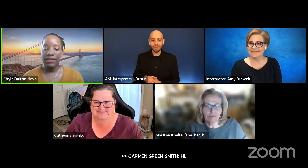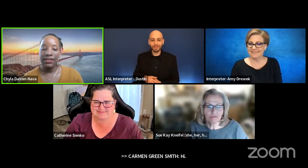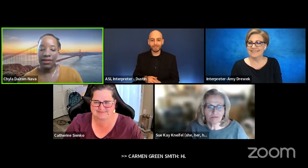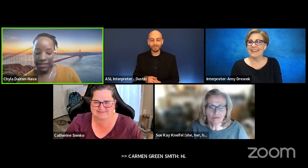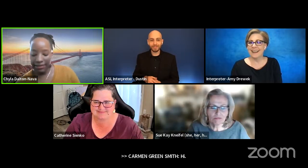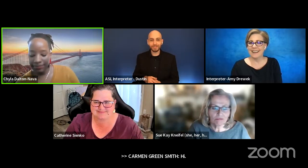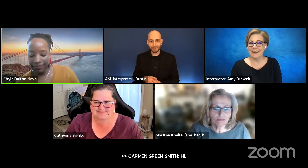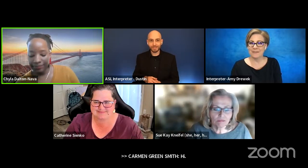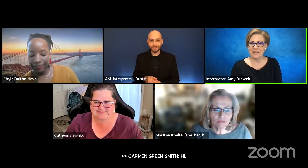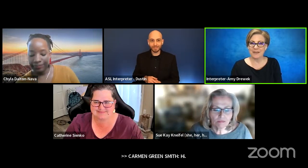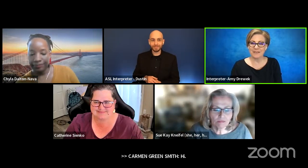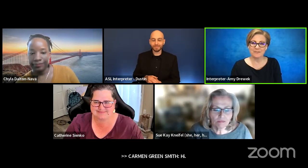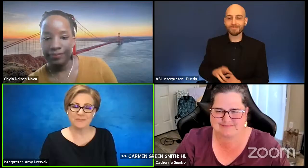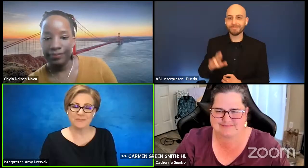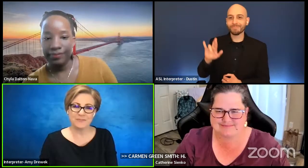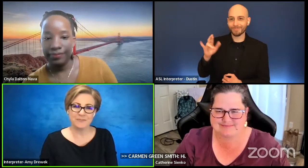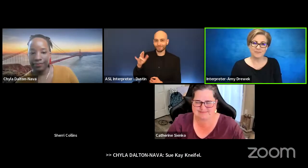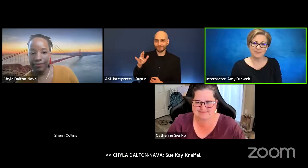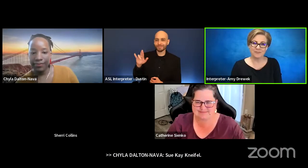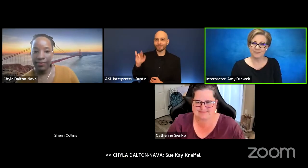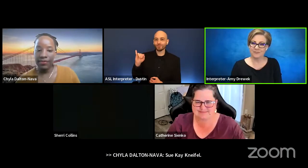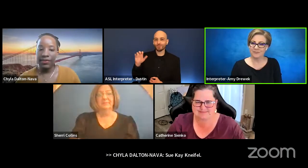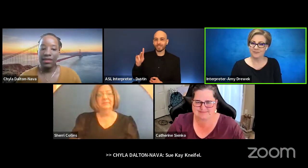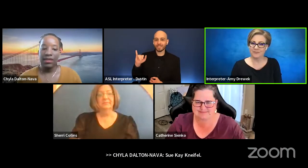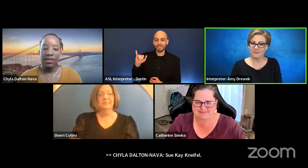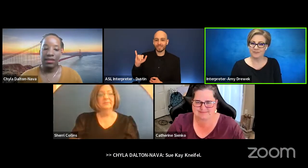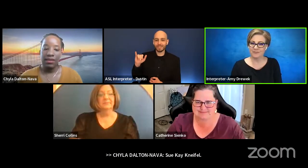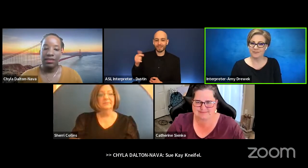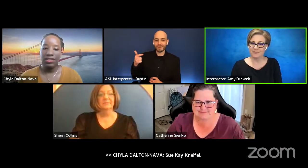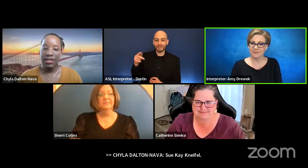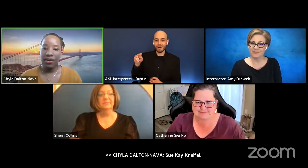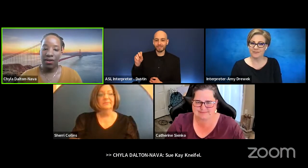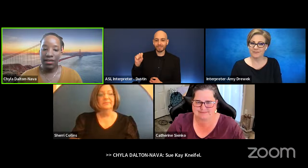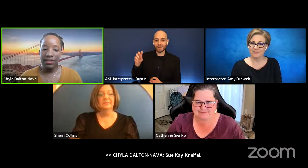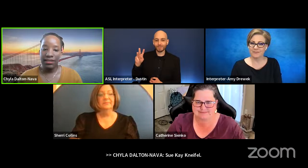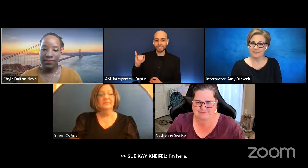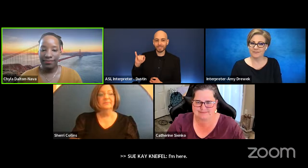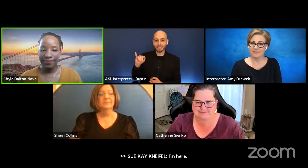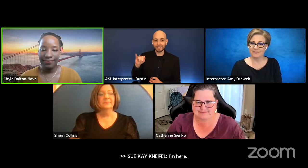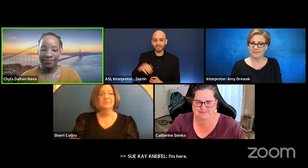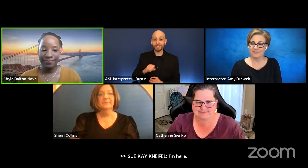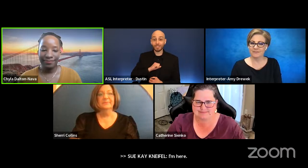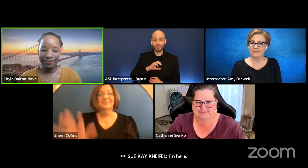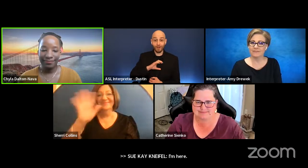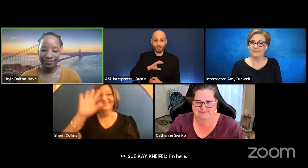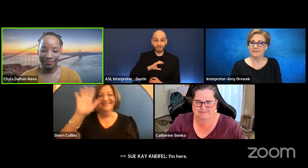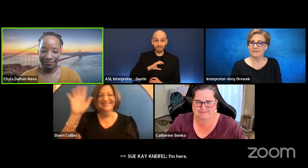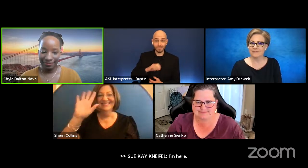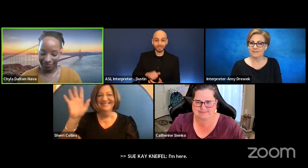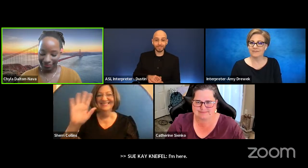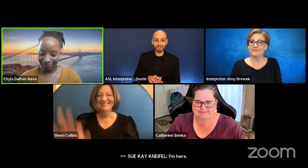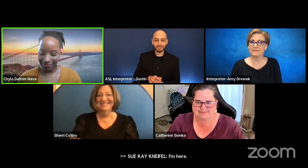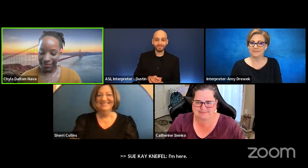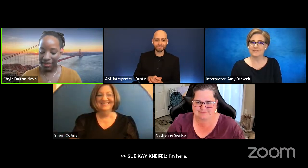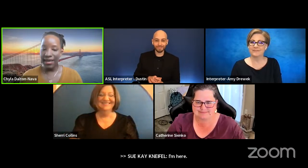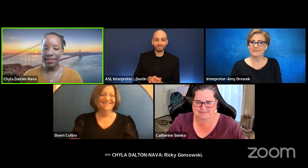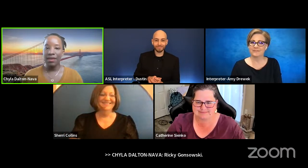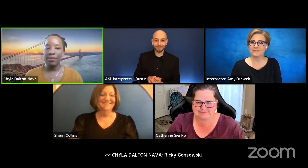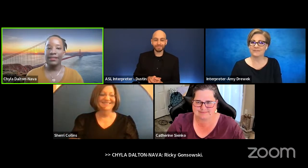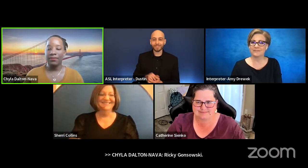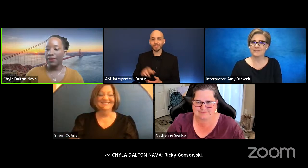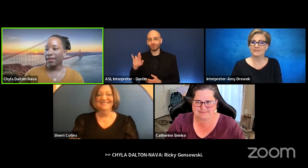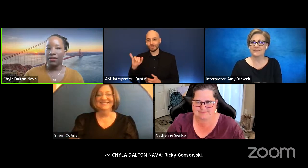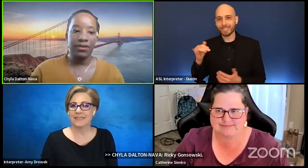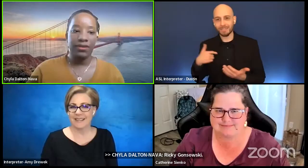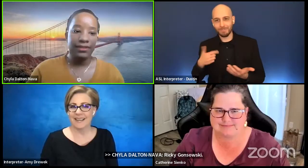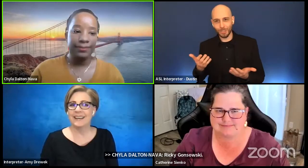Ricky Gonsalski? I am here. Sherry Collins? I'm here. And then